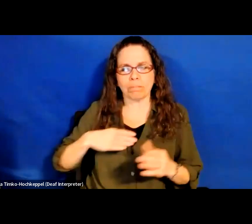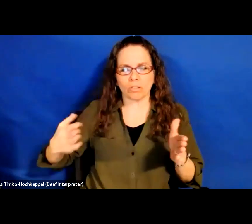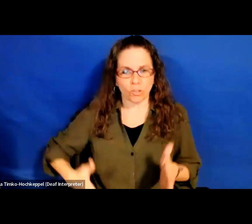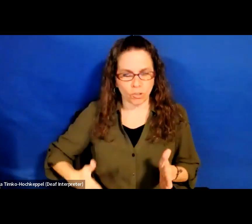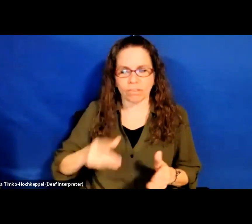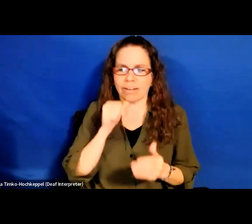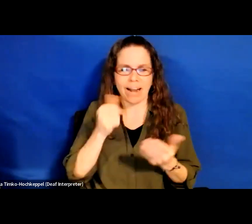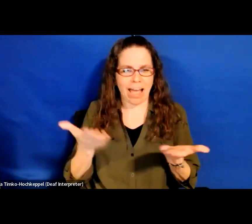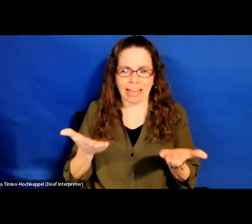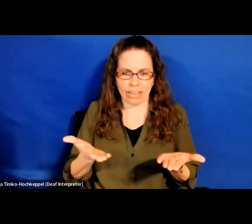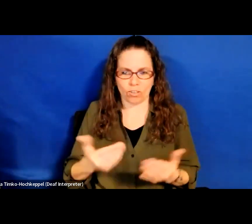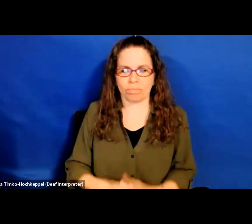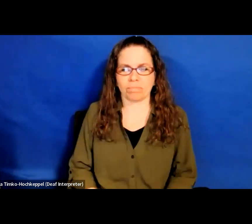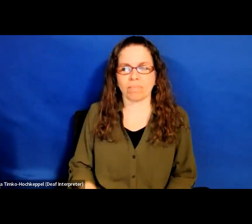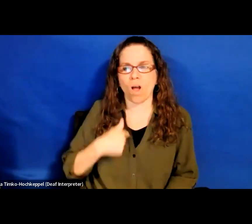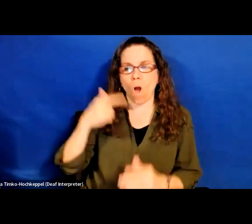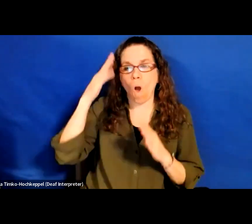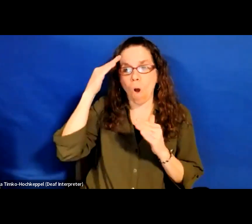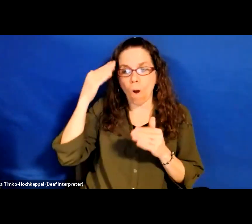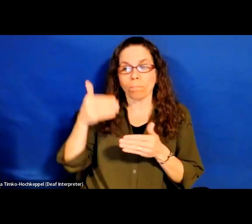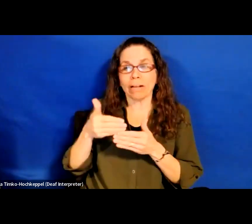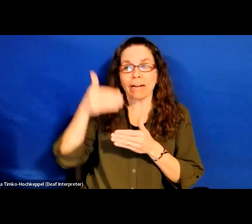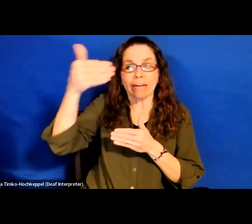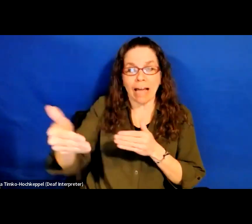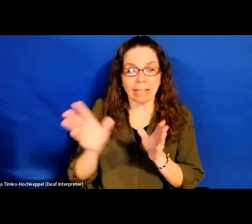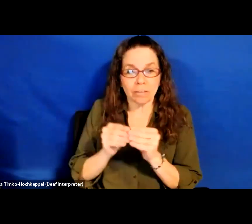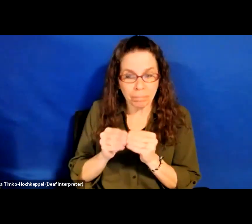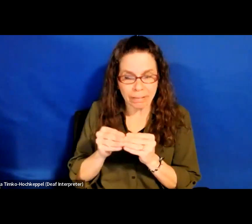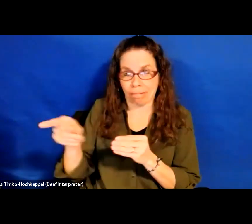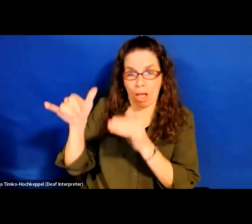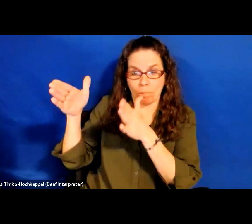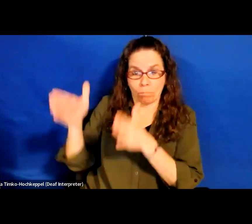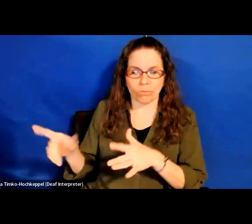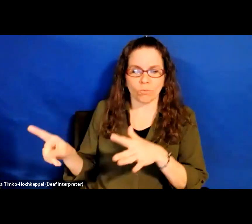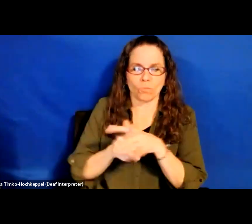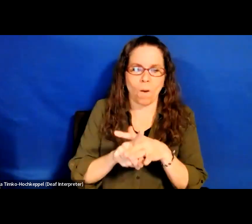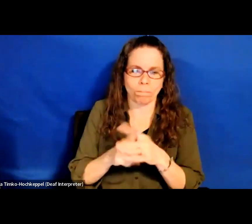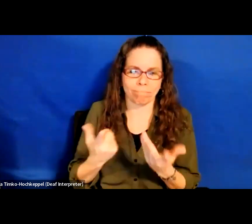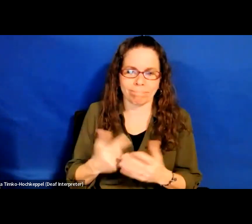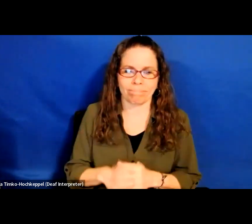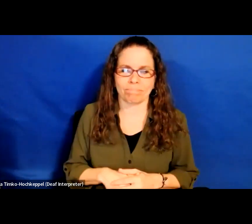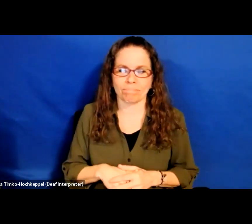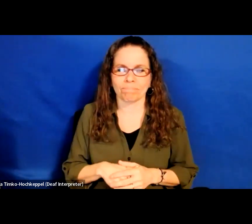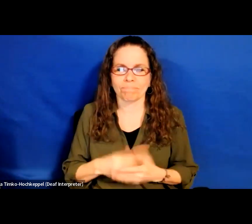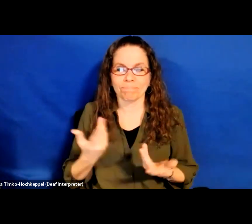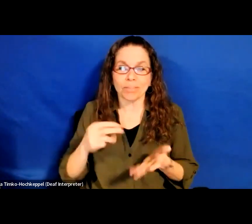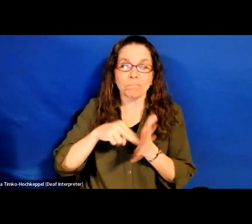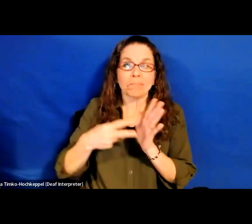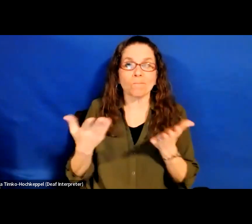us. And so we will obviously not be interviewing this person. So we move down to new